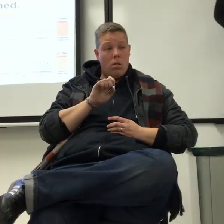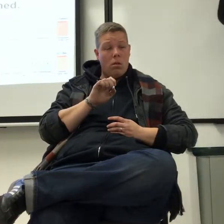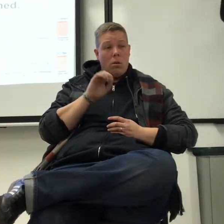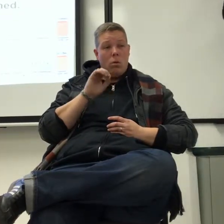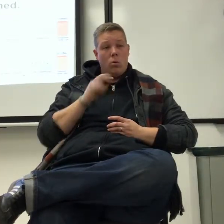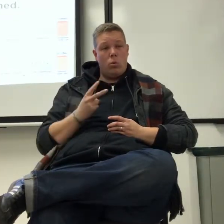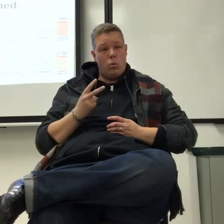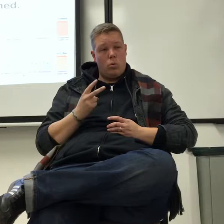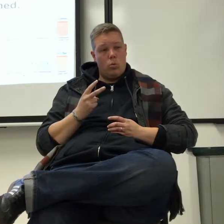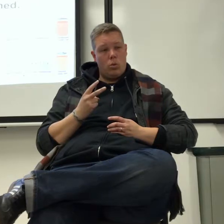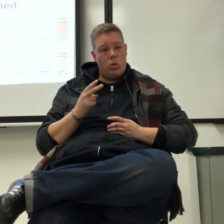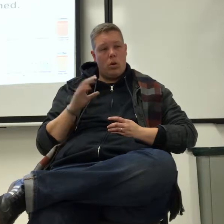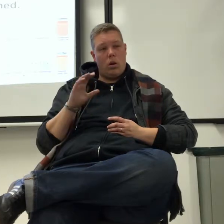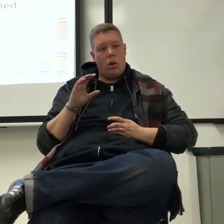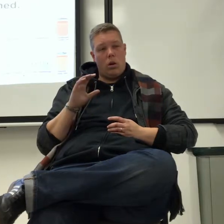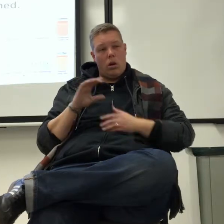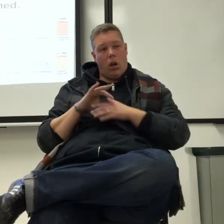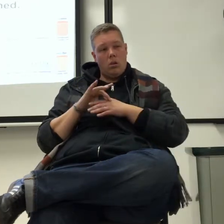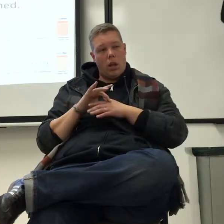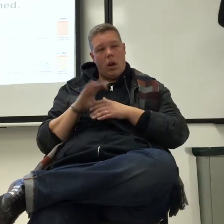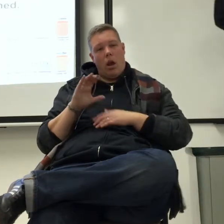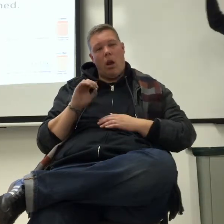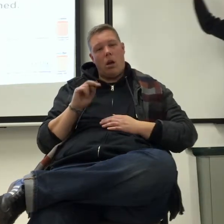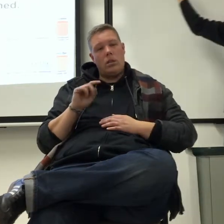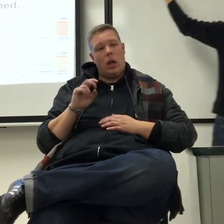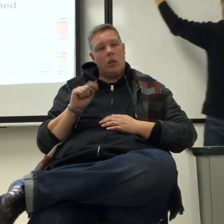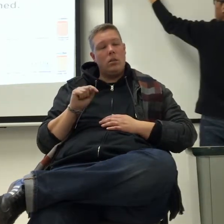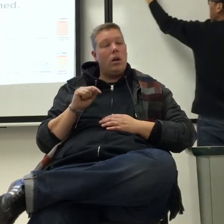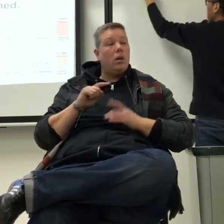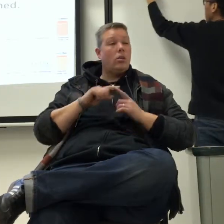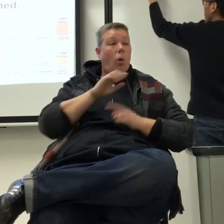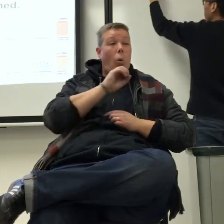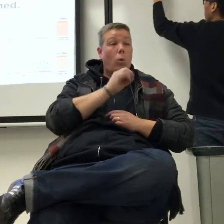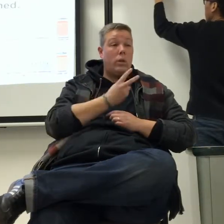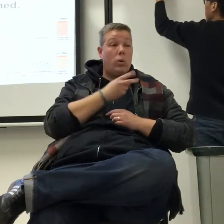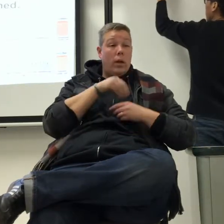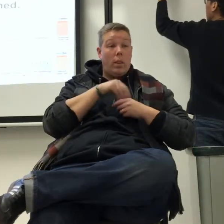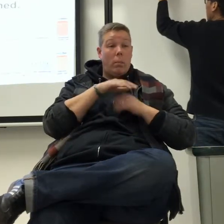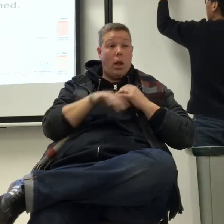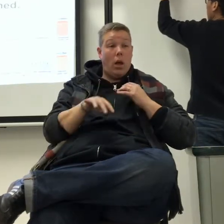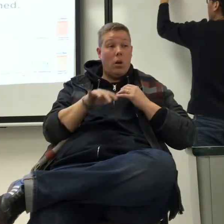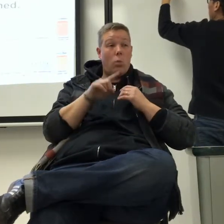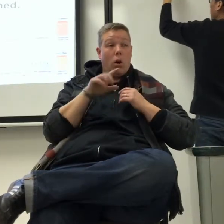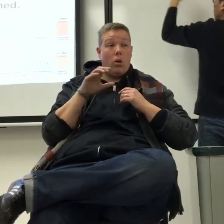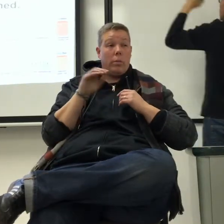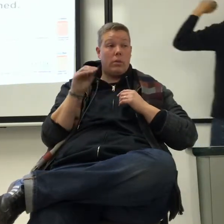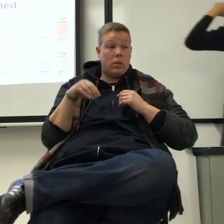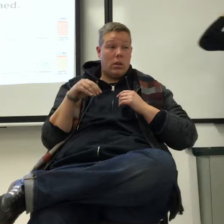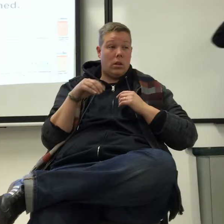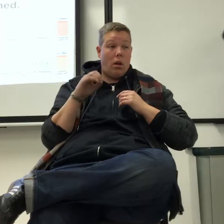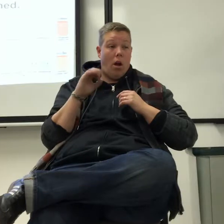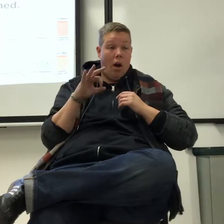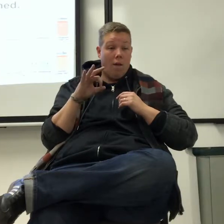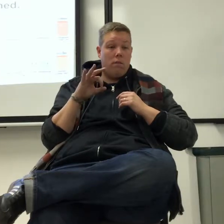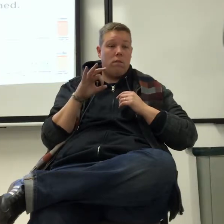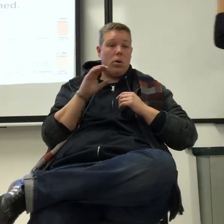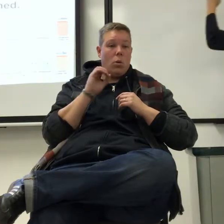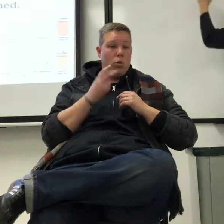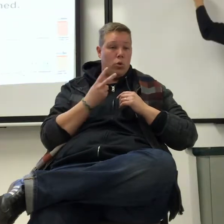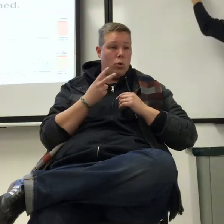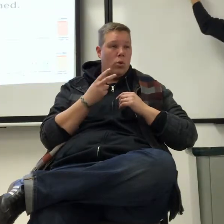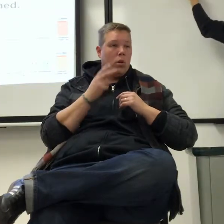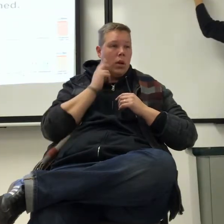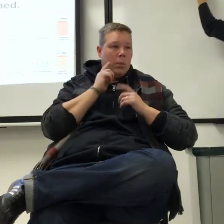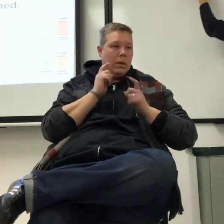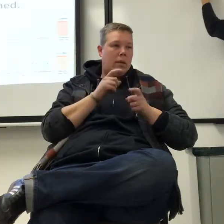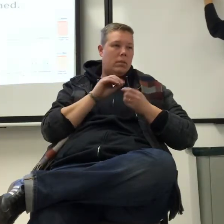O2 content. So O2 in the blood, 100% of it can be given by this number,